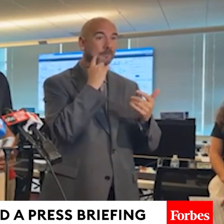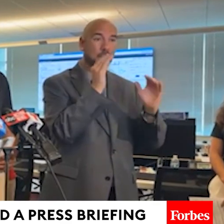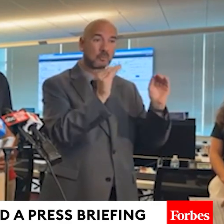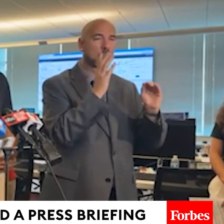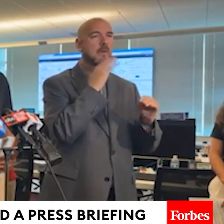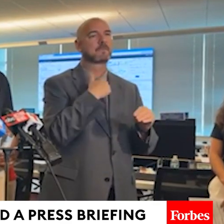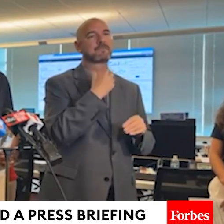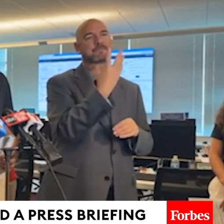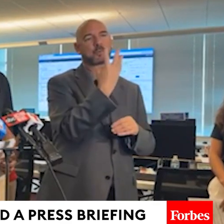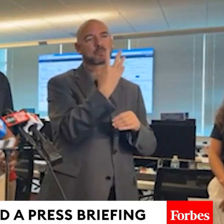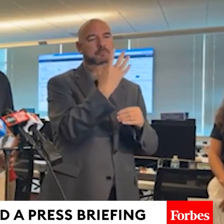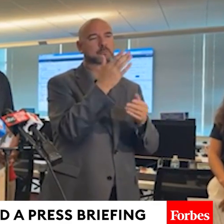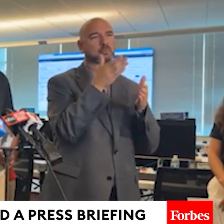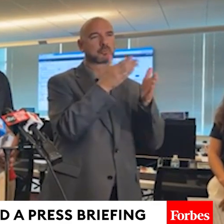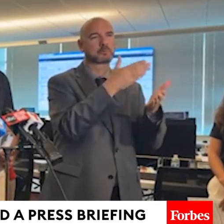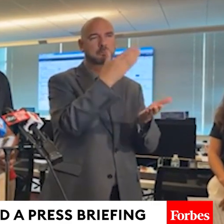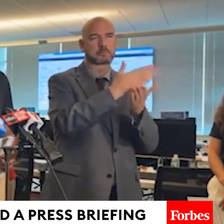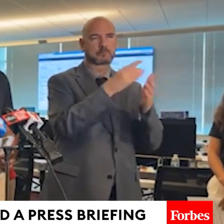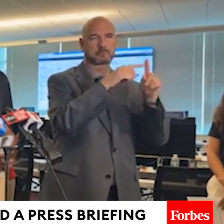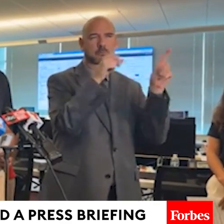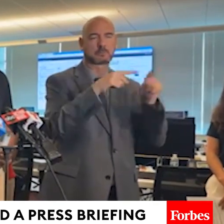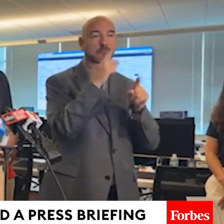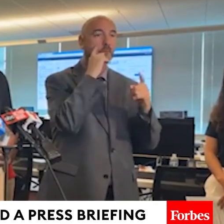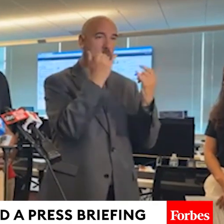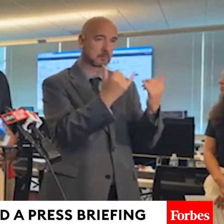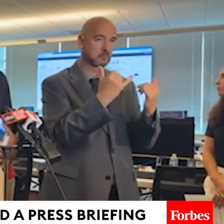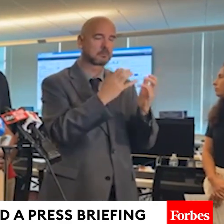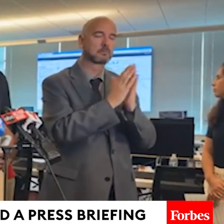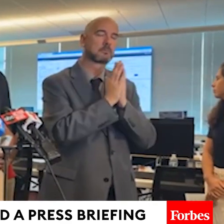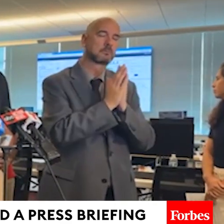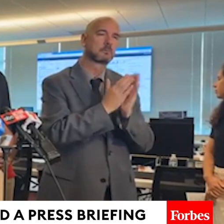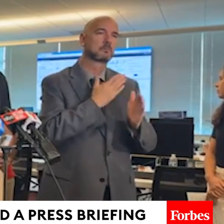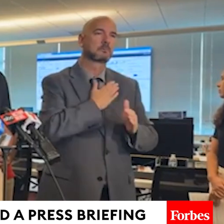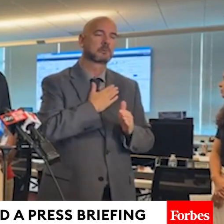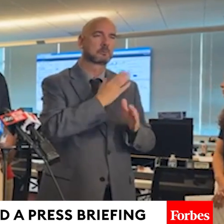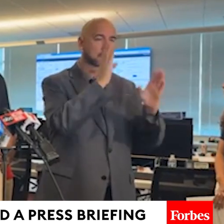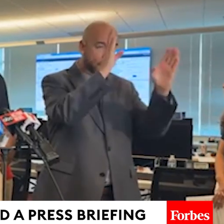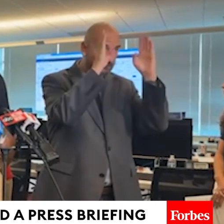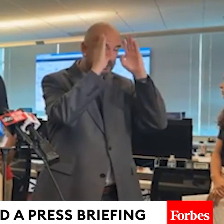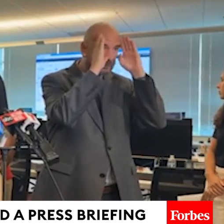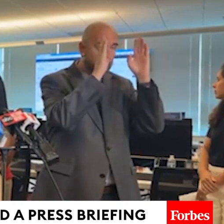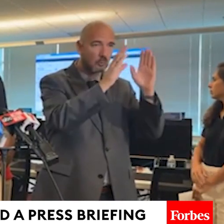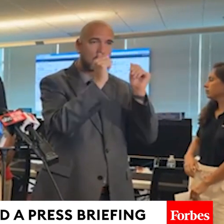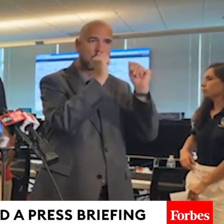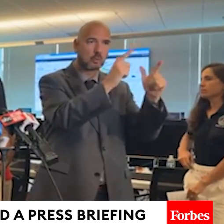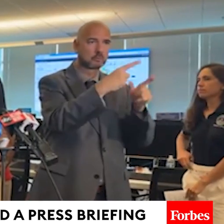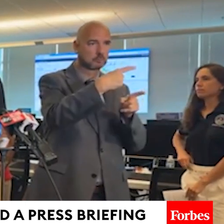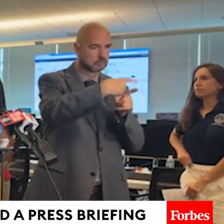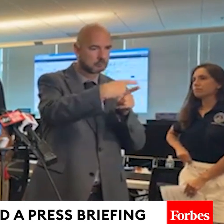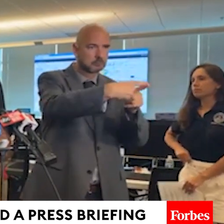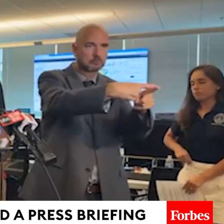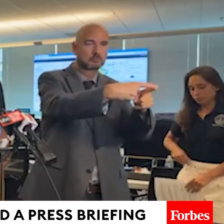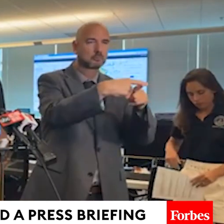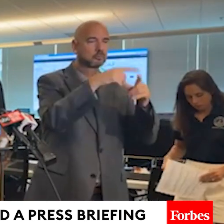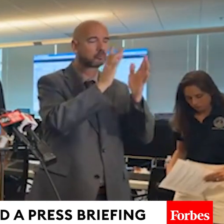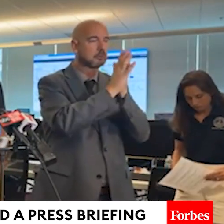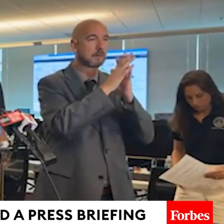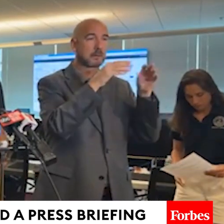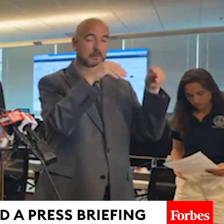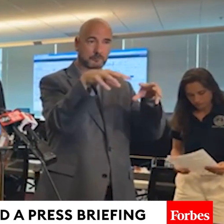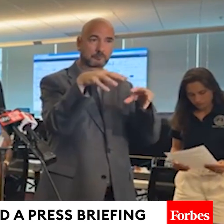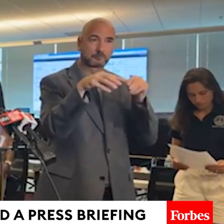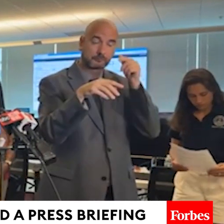the meantime, please pay attention to dark signals. Please know that these have to be treated